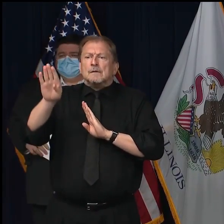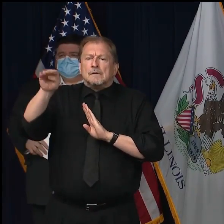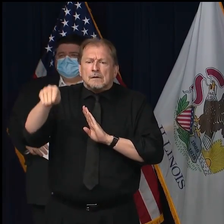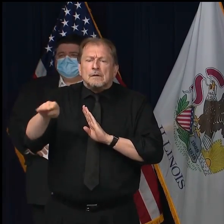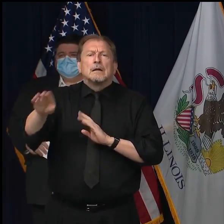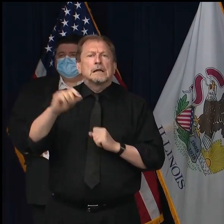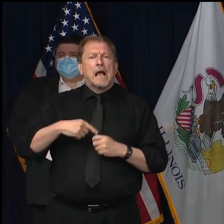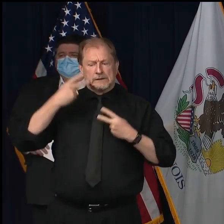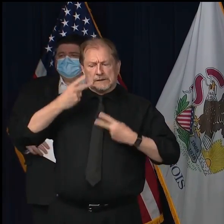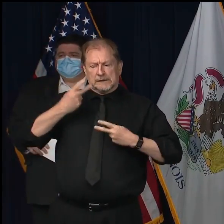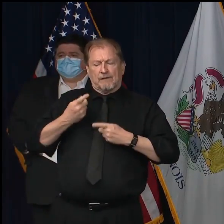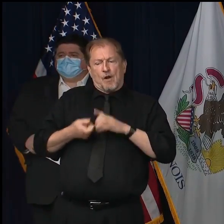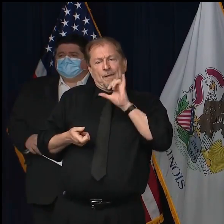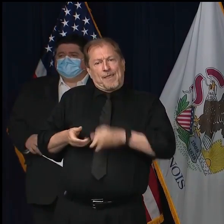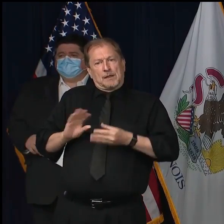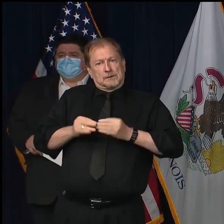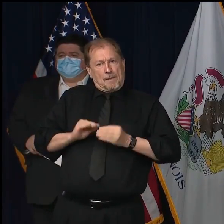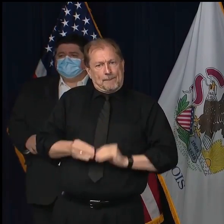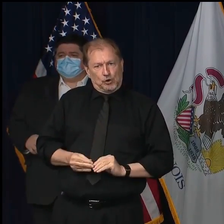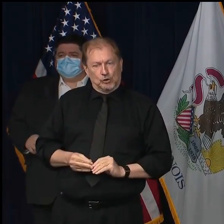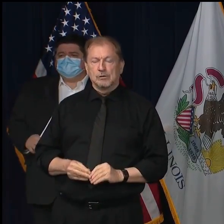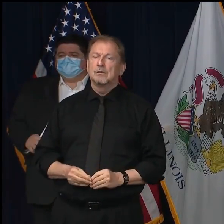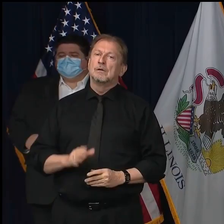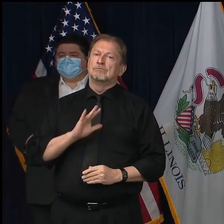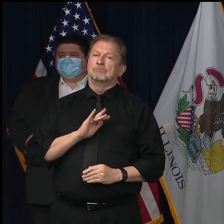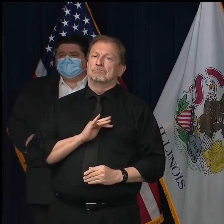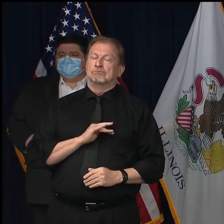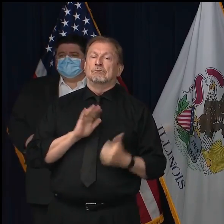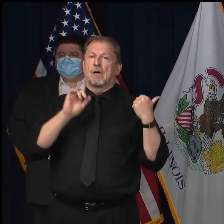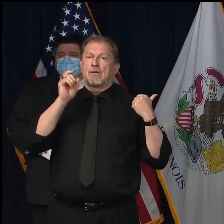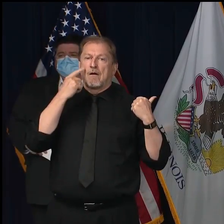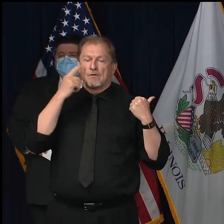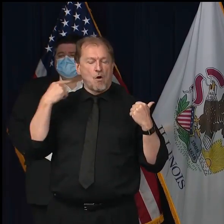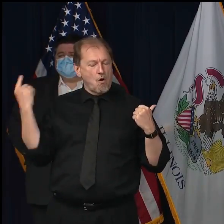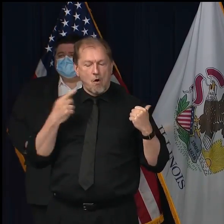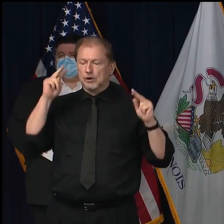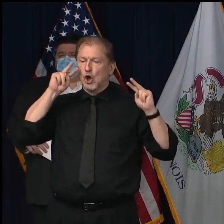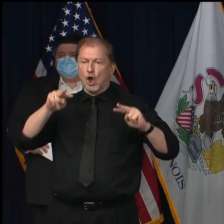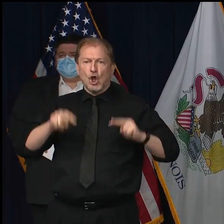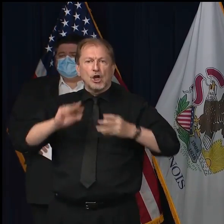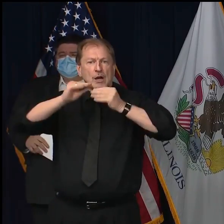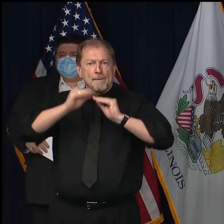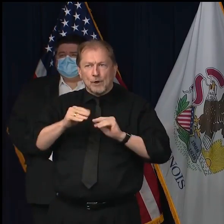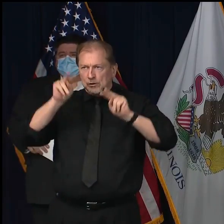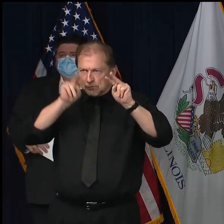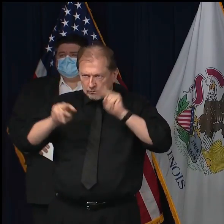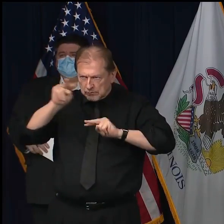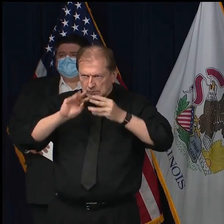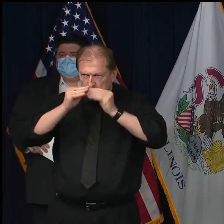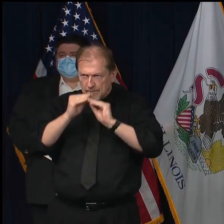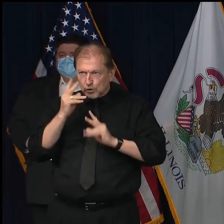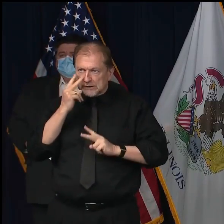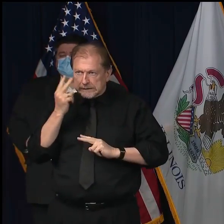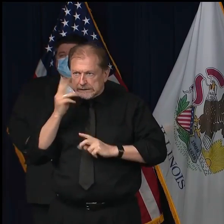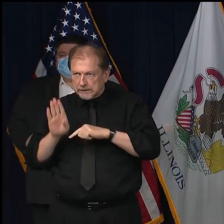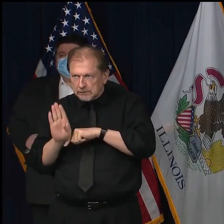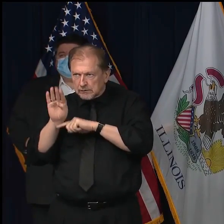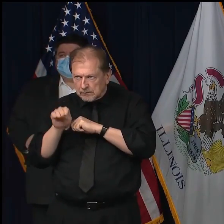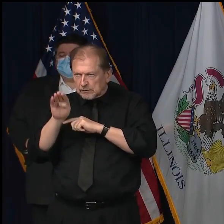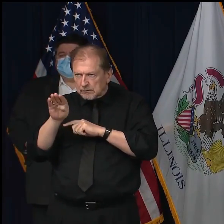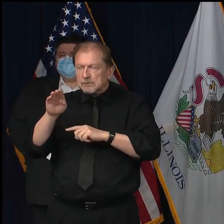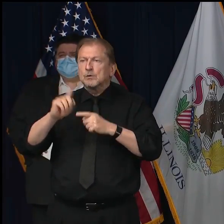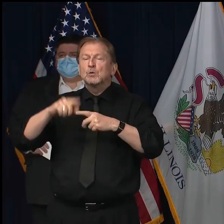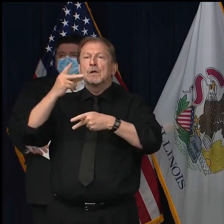I thank Governor Pritzker for listening to the data and using it to make the tough decisions he has had to make in keeping all of